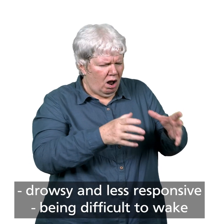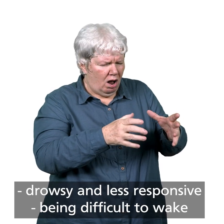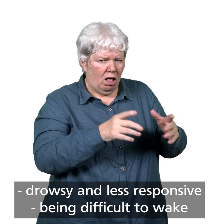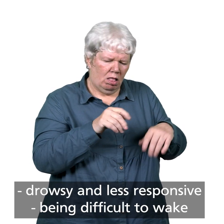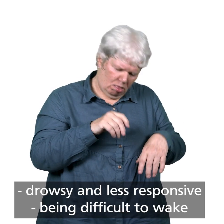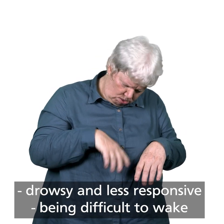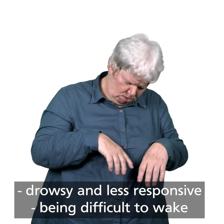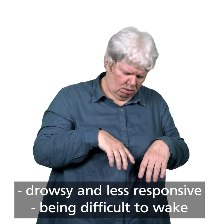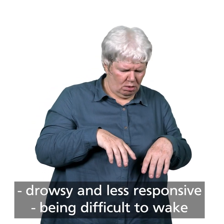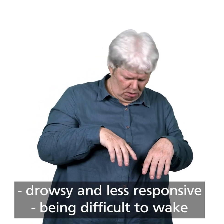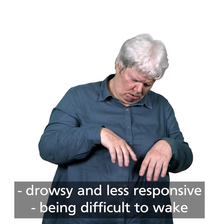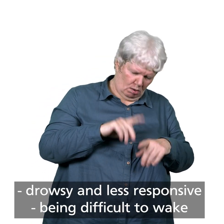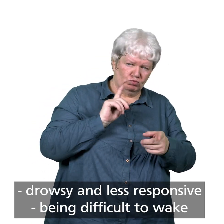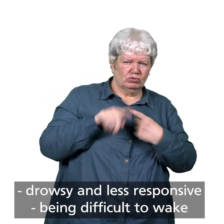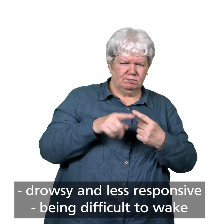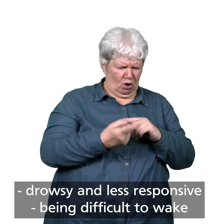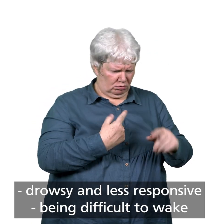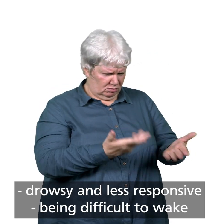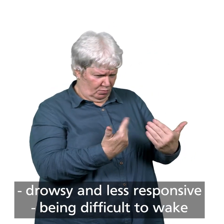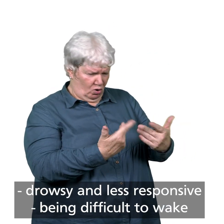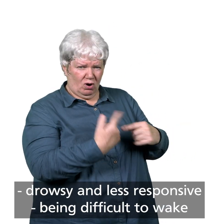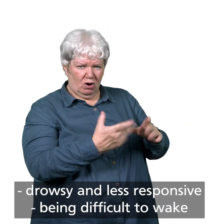drowsy and less responsive, being difficult to wake,